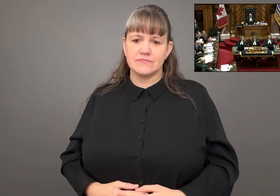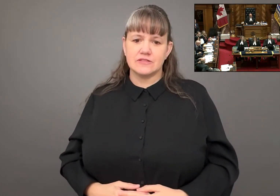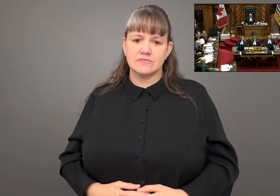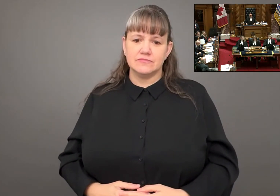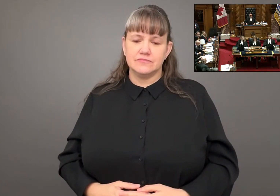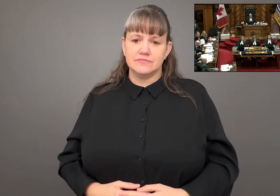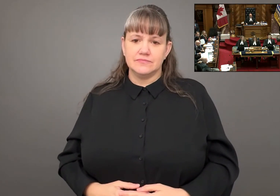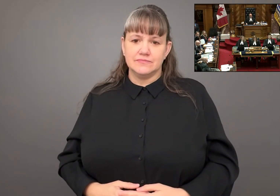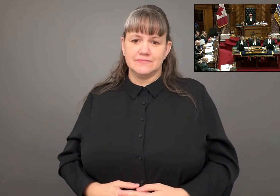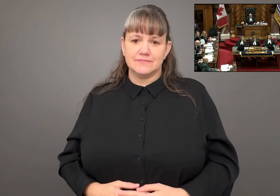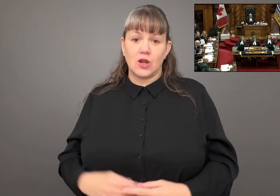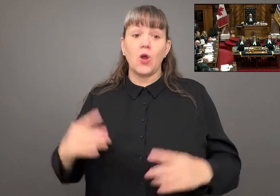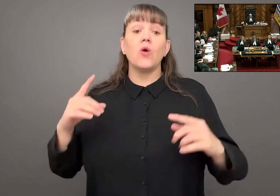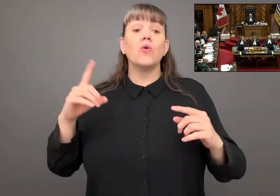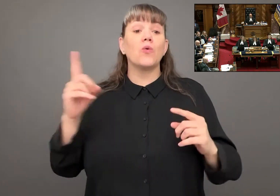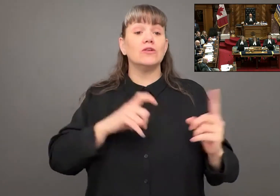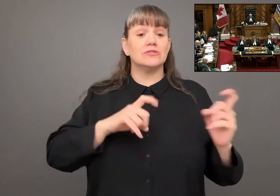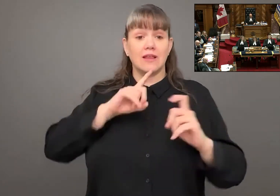Member?